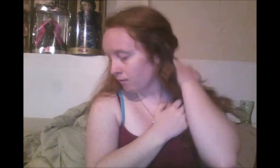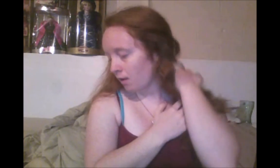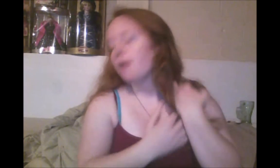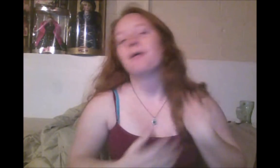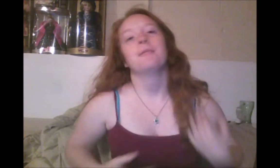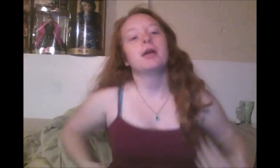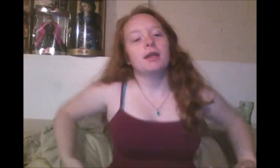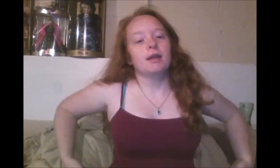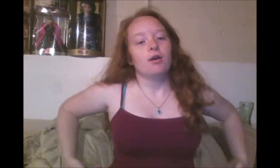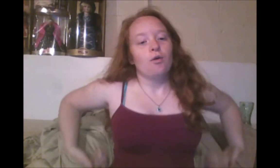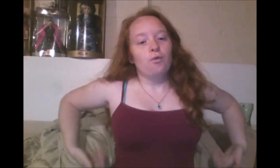Monkey.